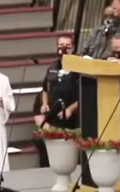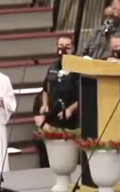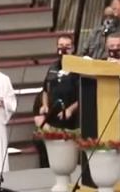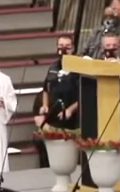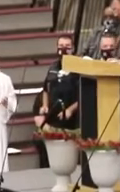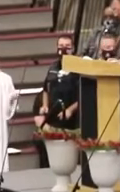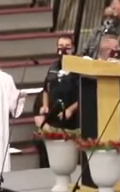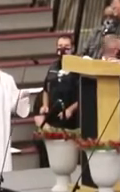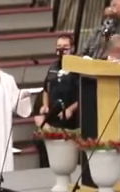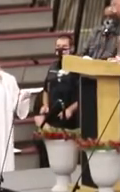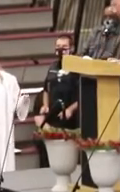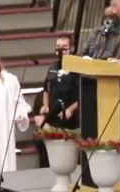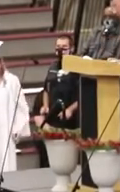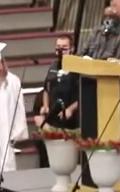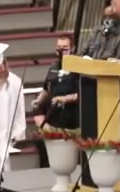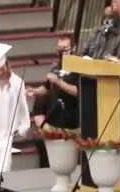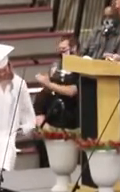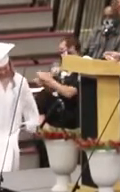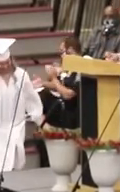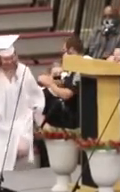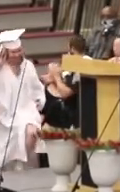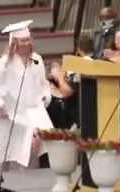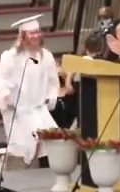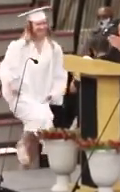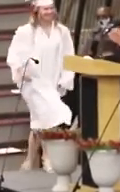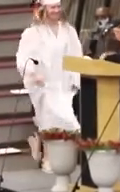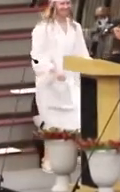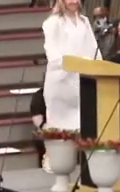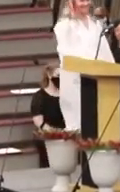And Christy Alexis Yurko.